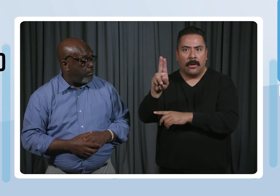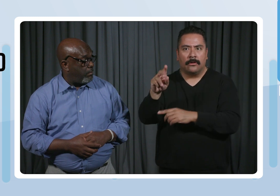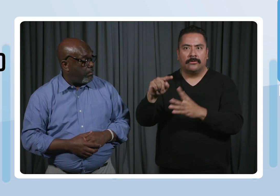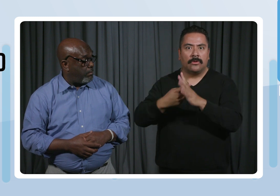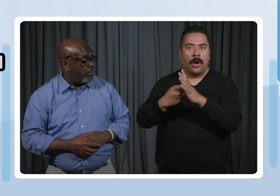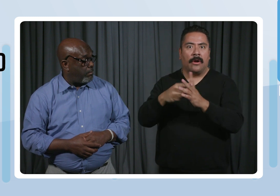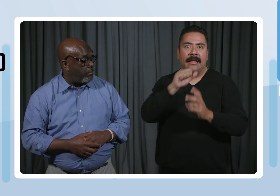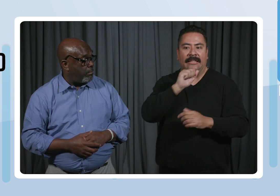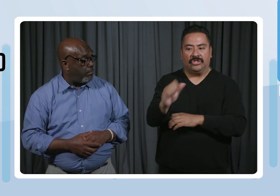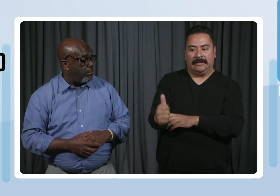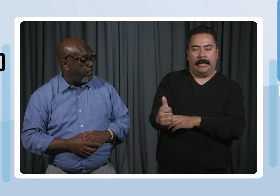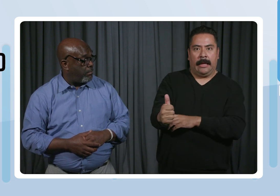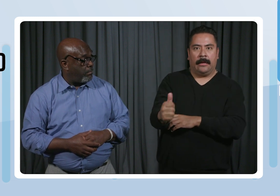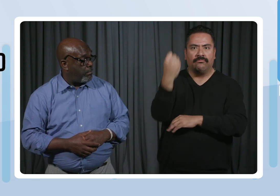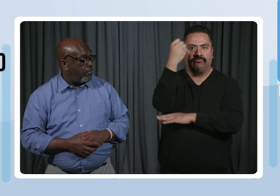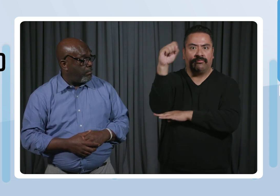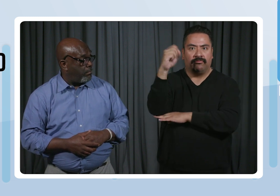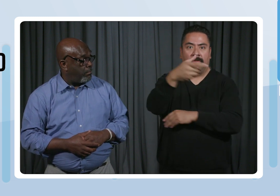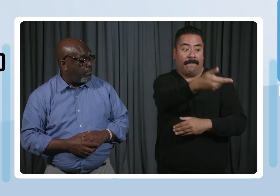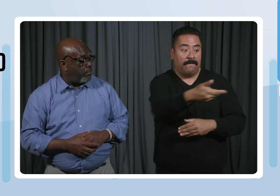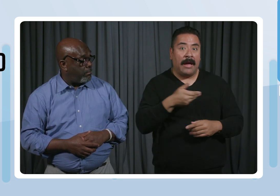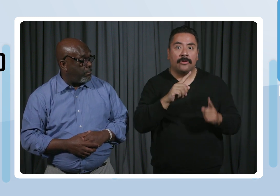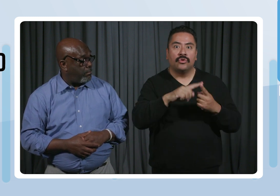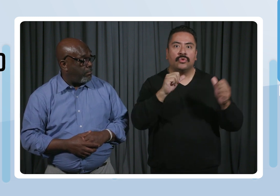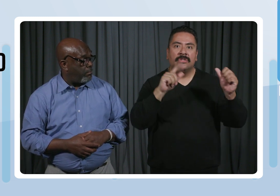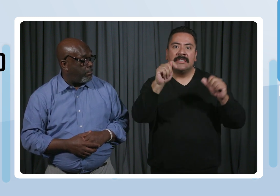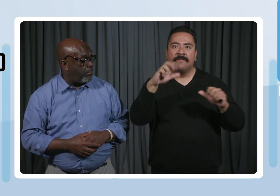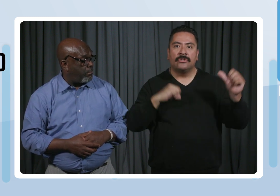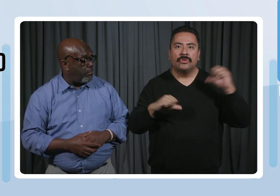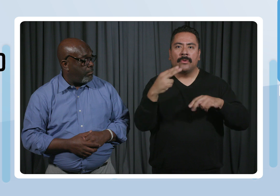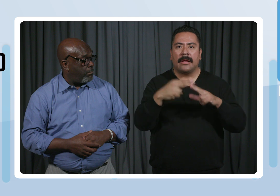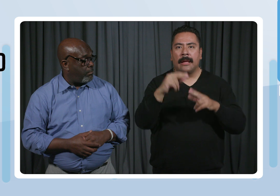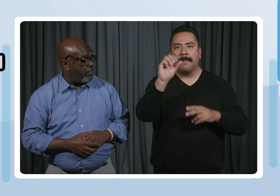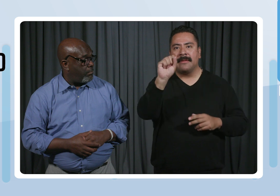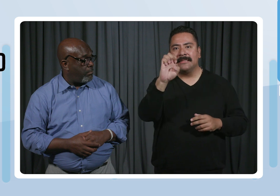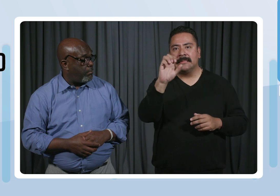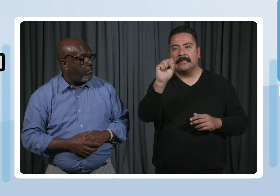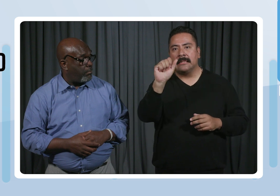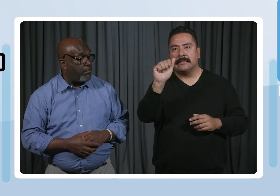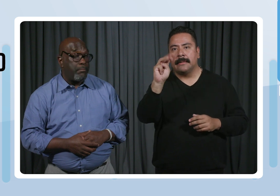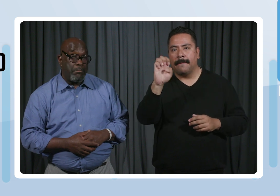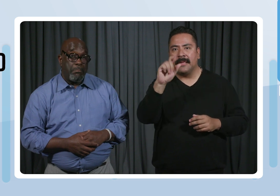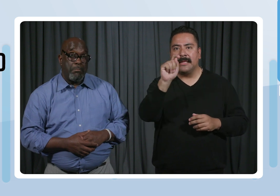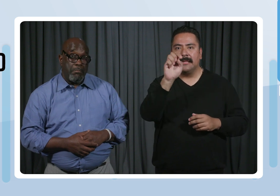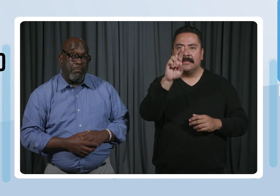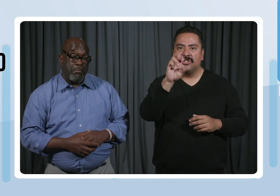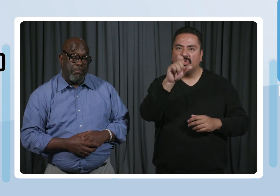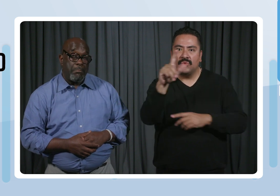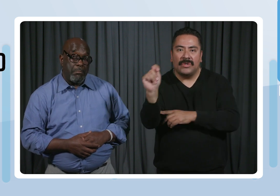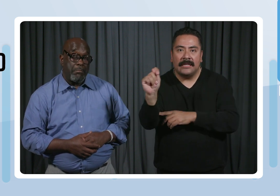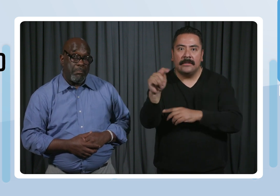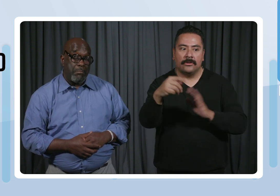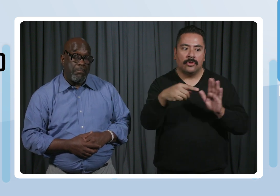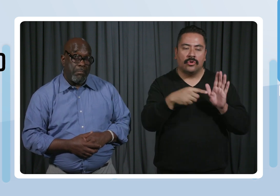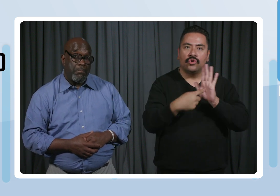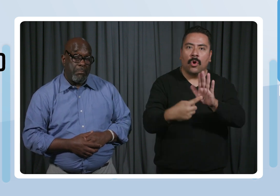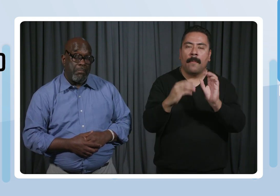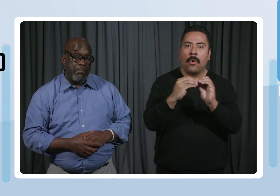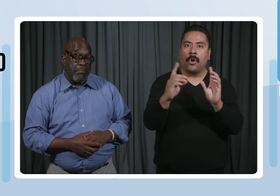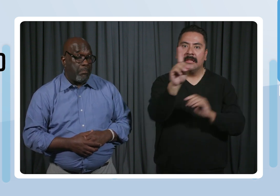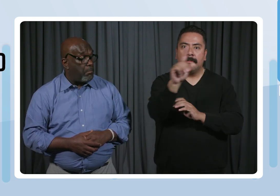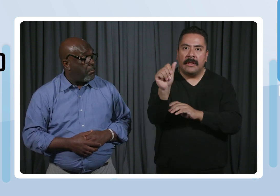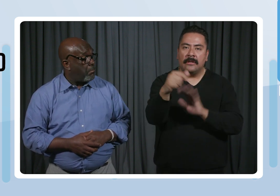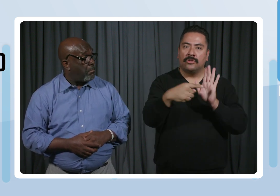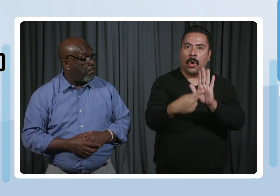10, when she was invited to appear on Sesame Street to increase visibility and help other children with disabilities feel